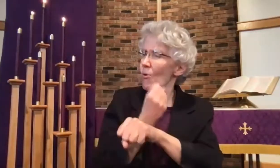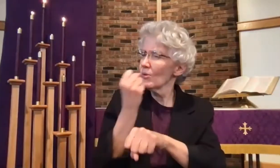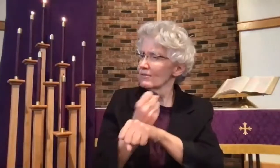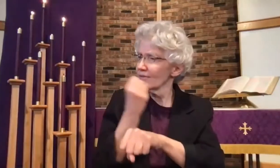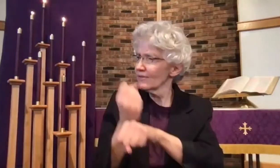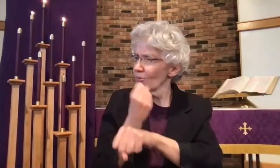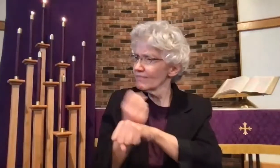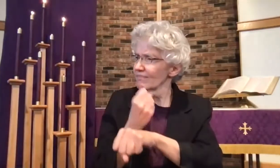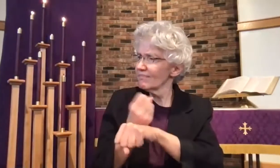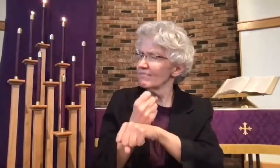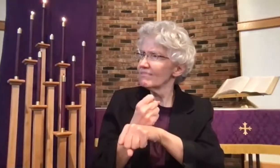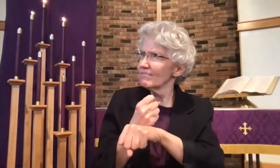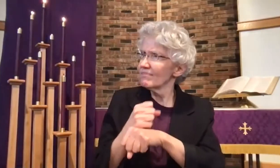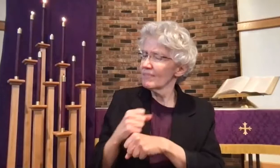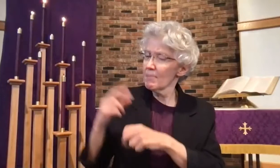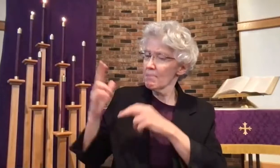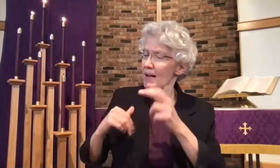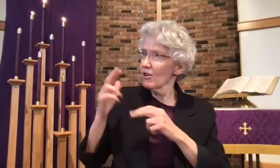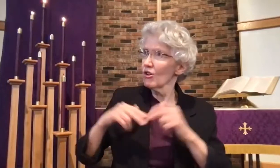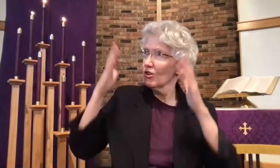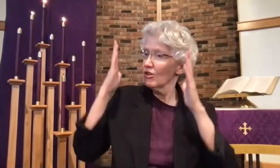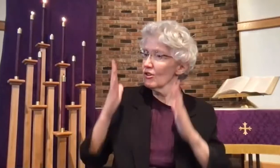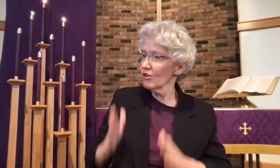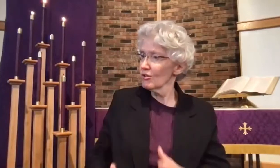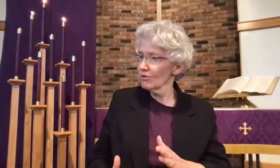I give thanks to you, O beloved.